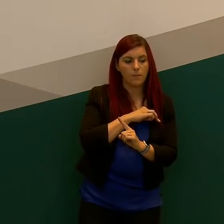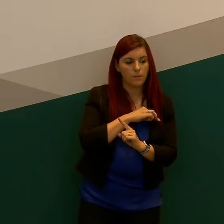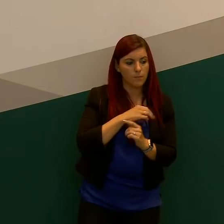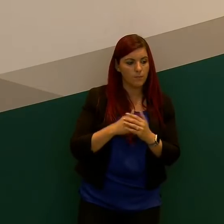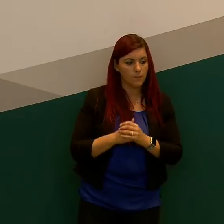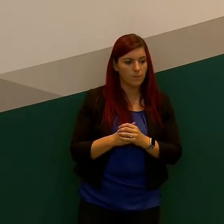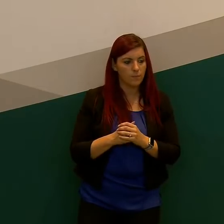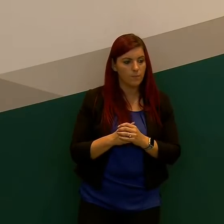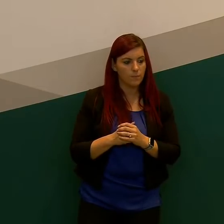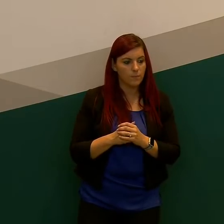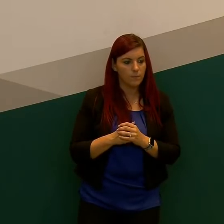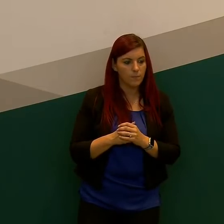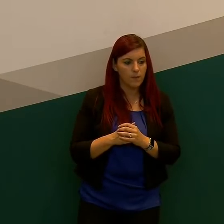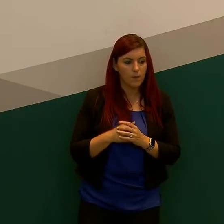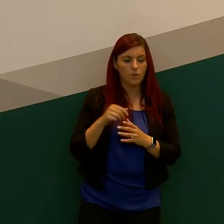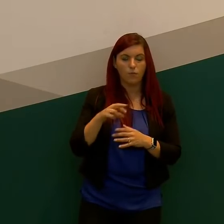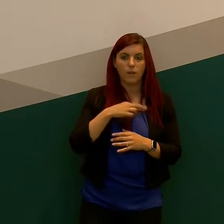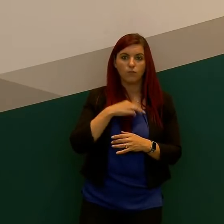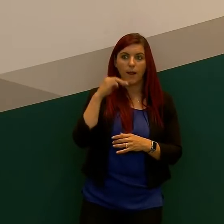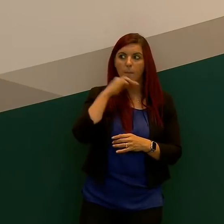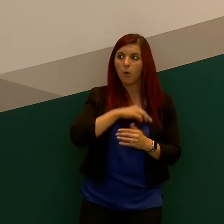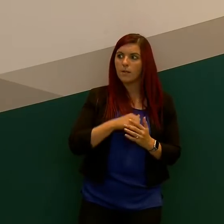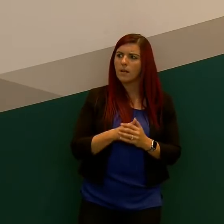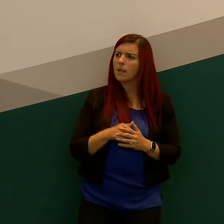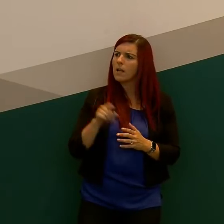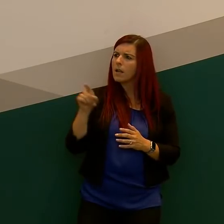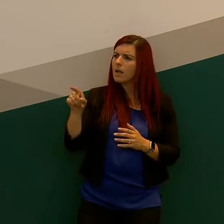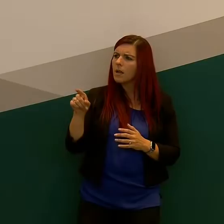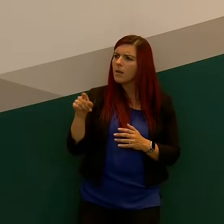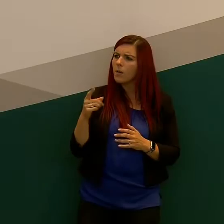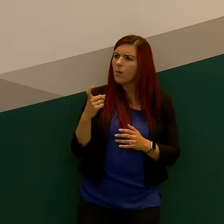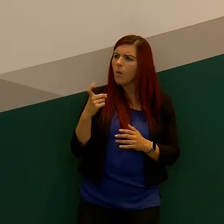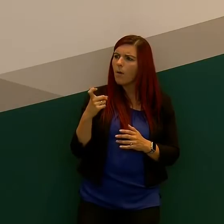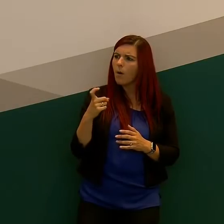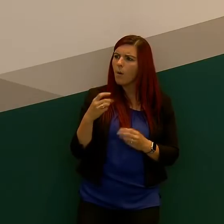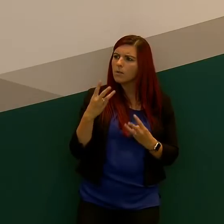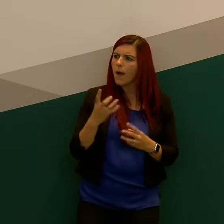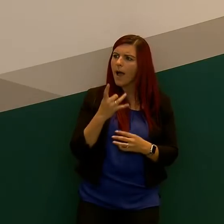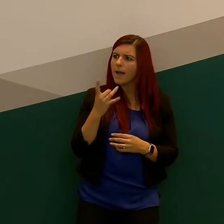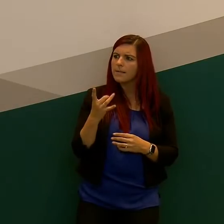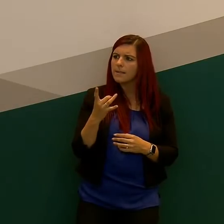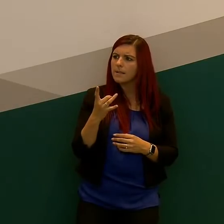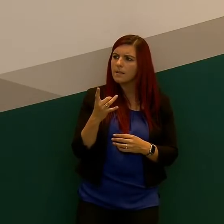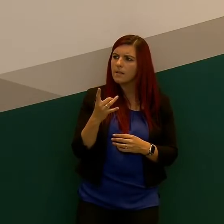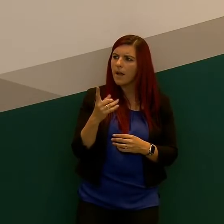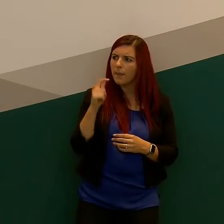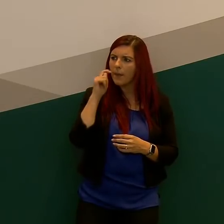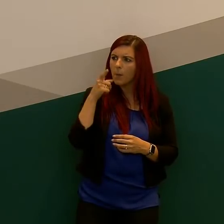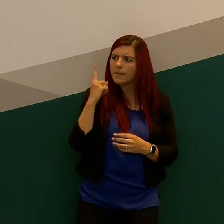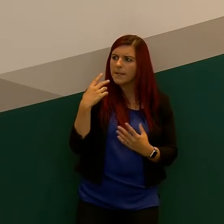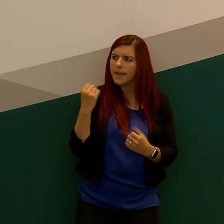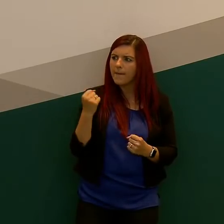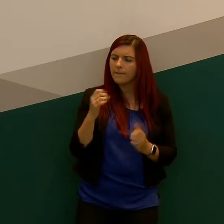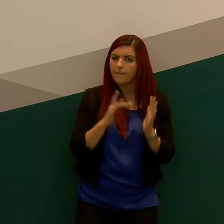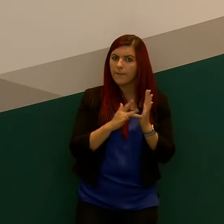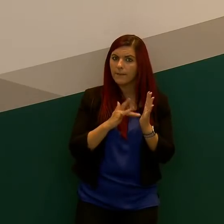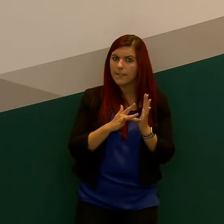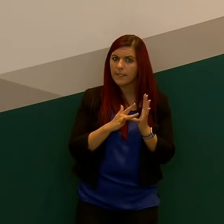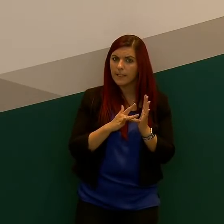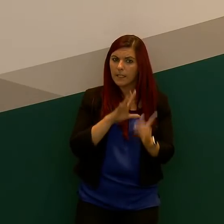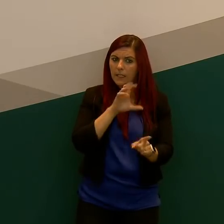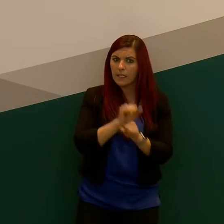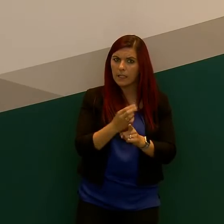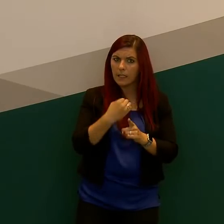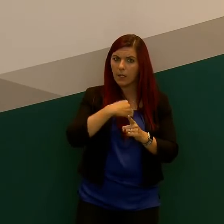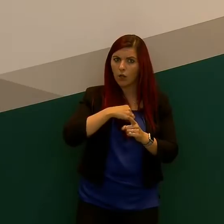and our guidance will assist them in that. Perfect. And then the other thing I wanted to ask was, obviously we had, I think it was 15 new cases today, and I